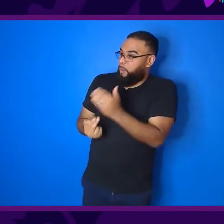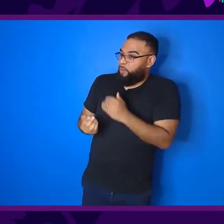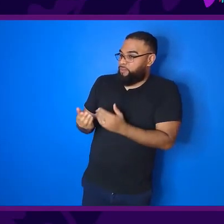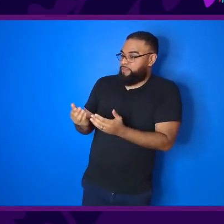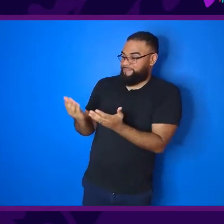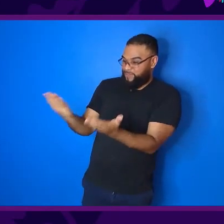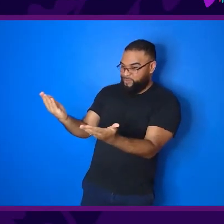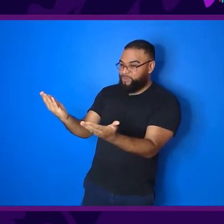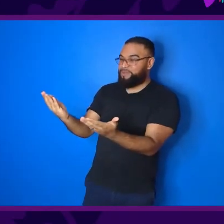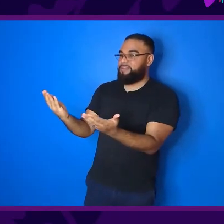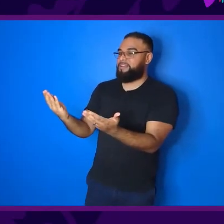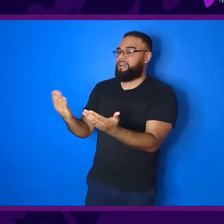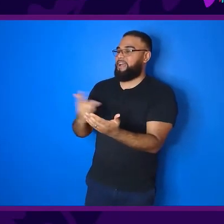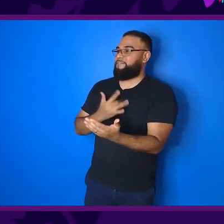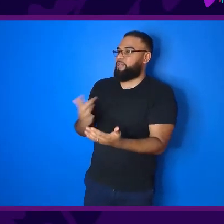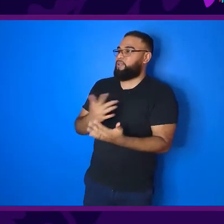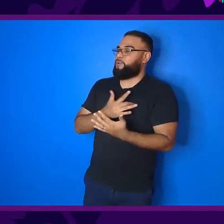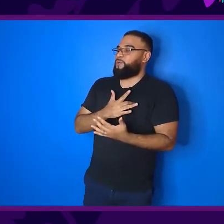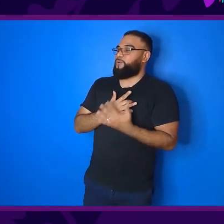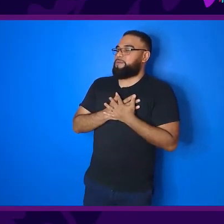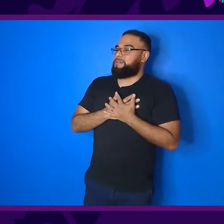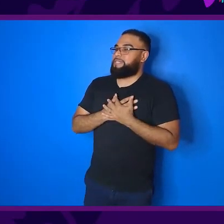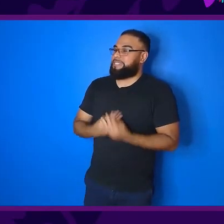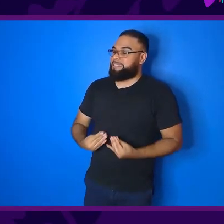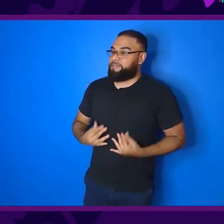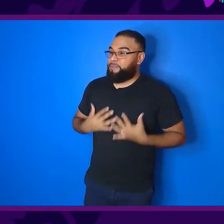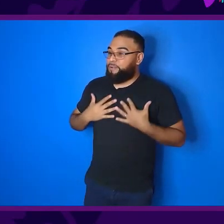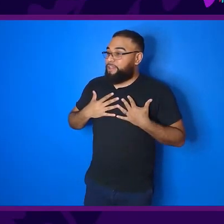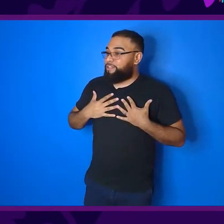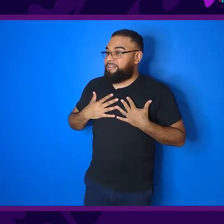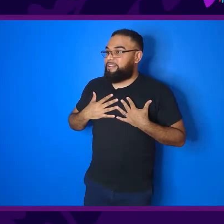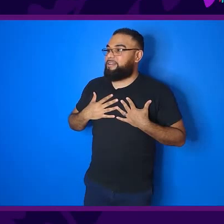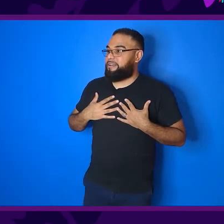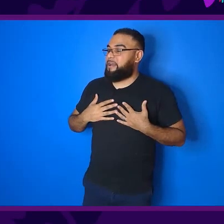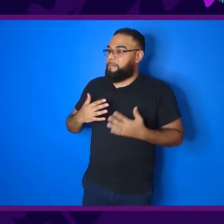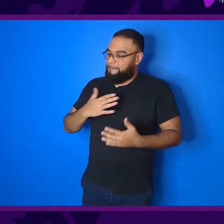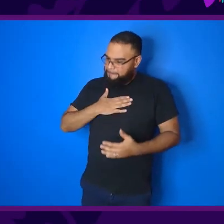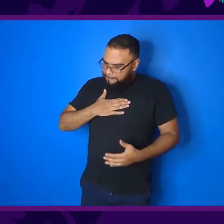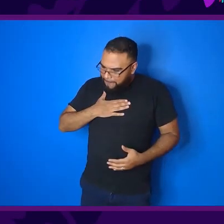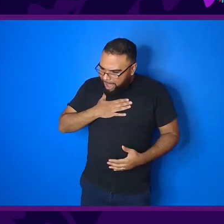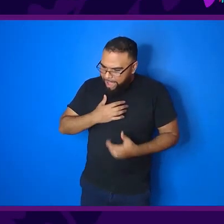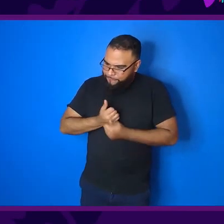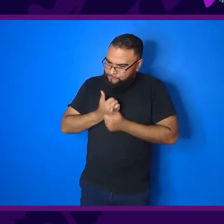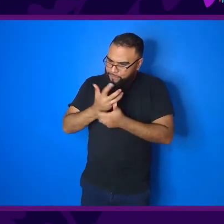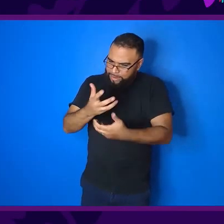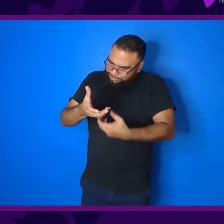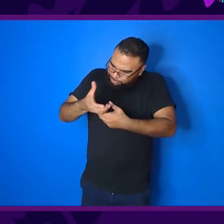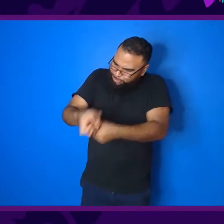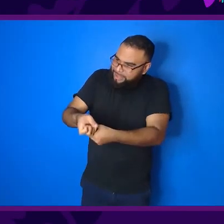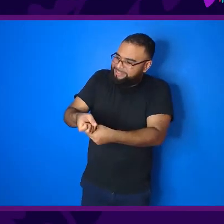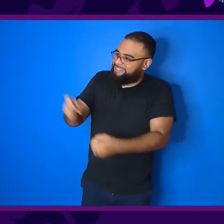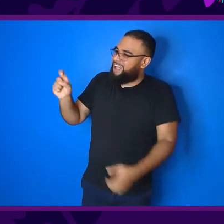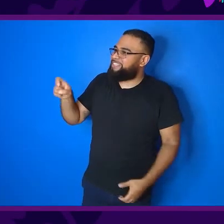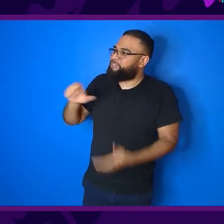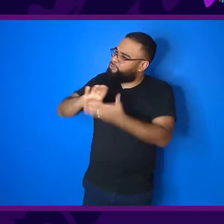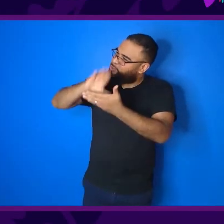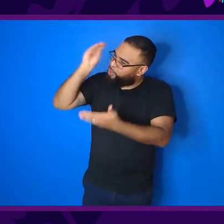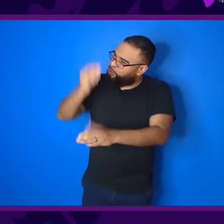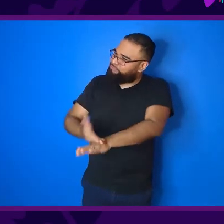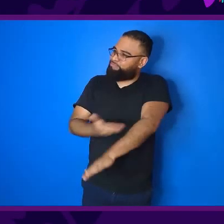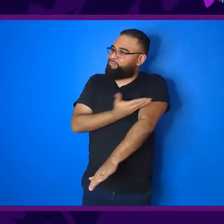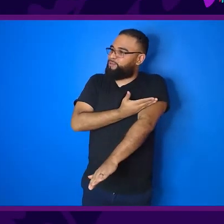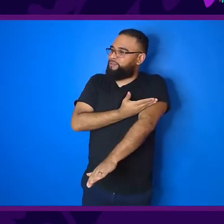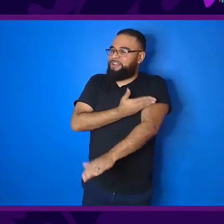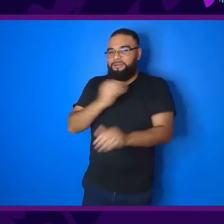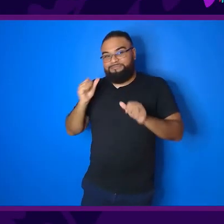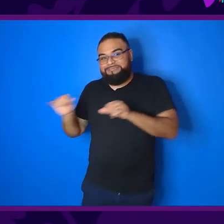something that I need to learn to trust my own voice. And that's something that we all have to work with in this journey. So Dolores,